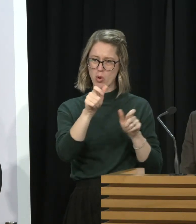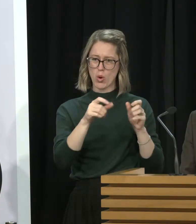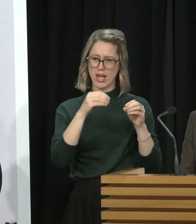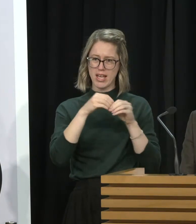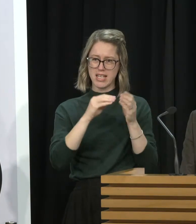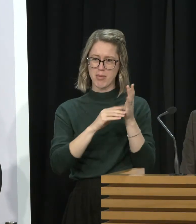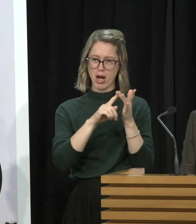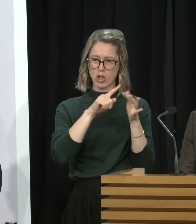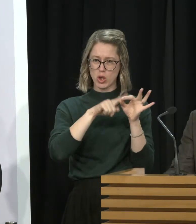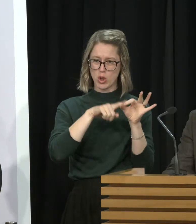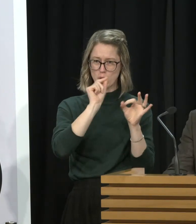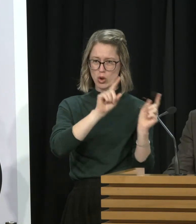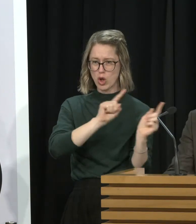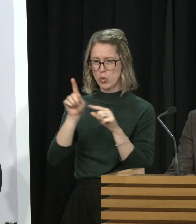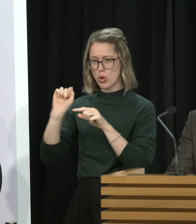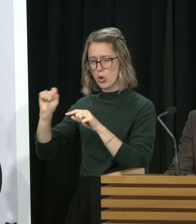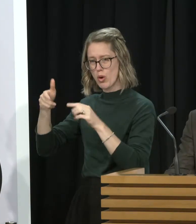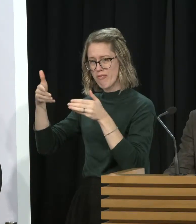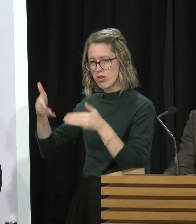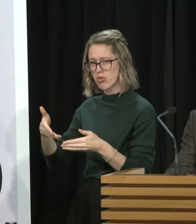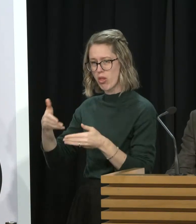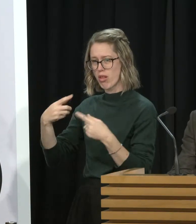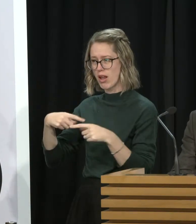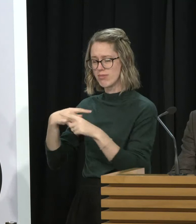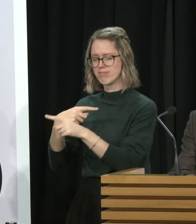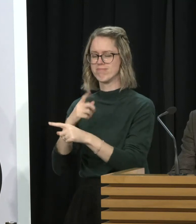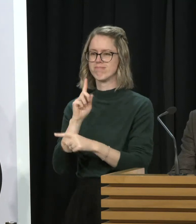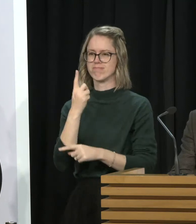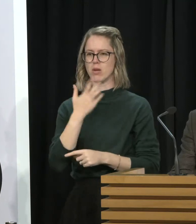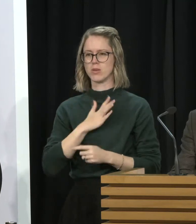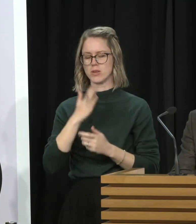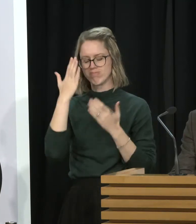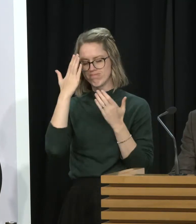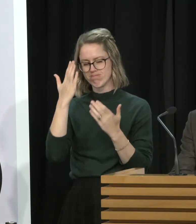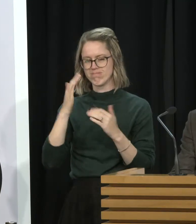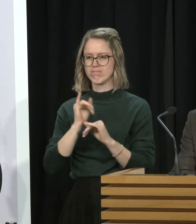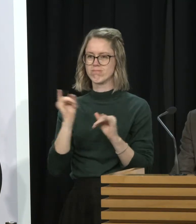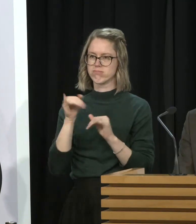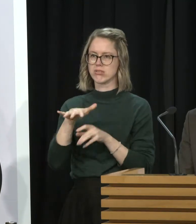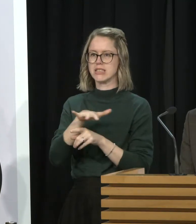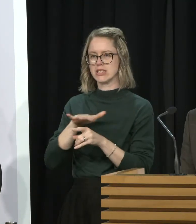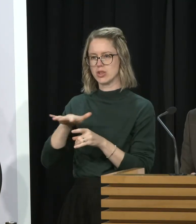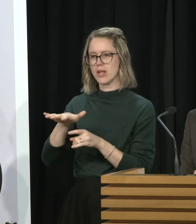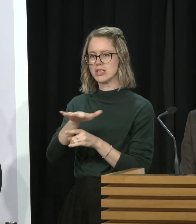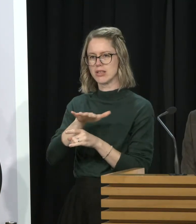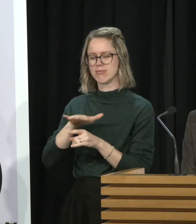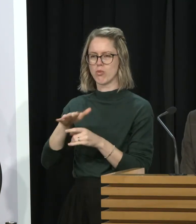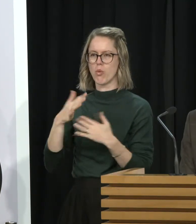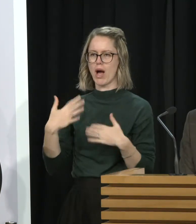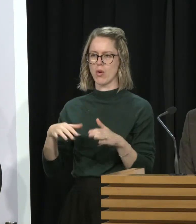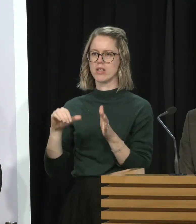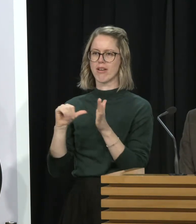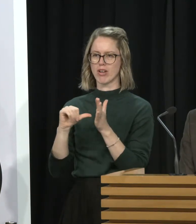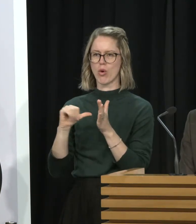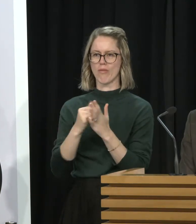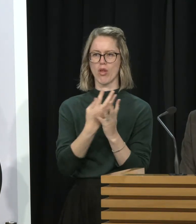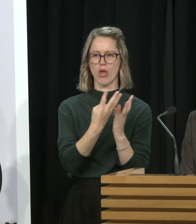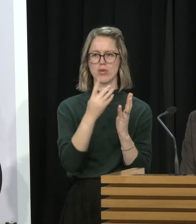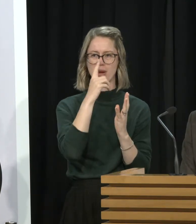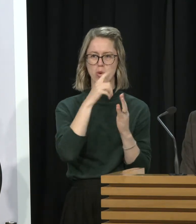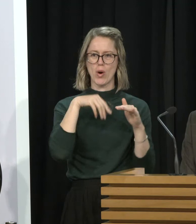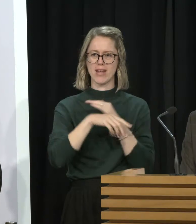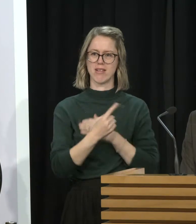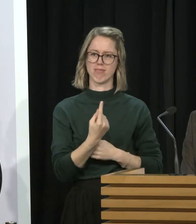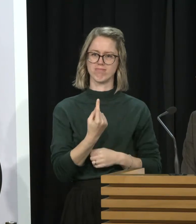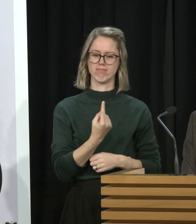to attend a funeral or memorial? Well, first of all, can I just acknowledge the tragic situation and how difficult it will be for them to be